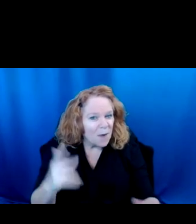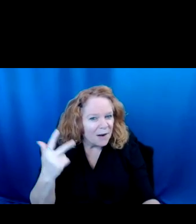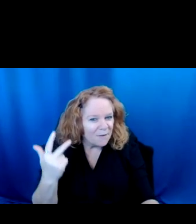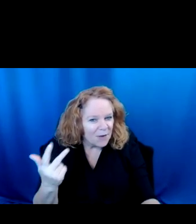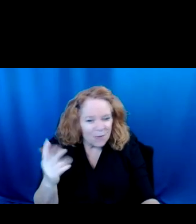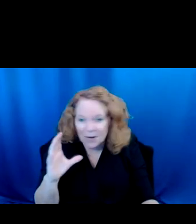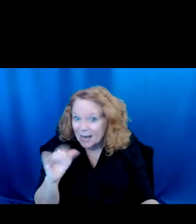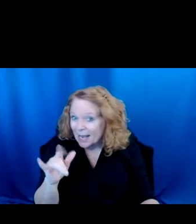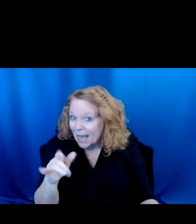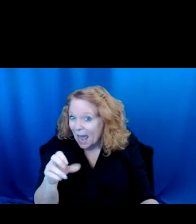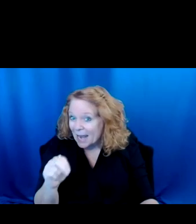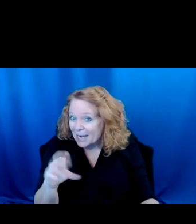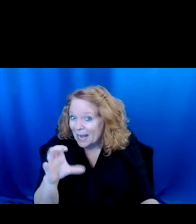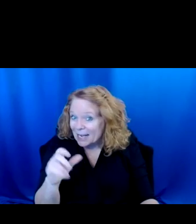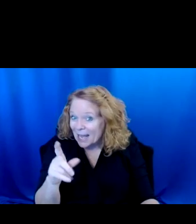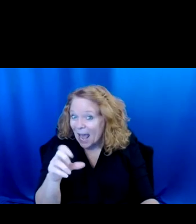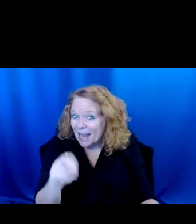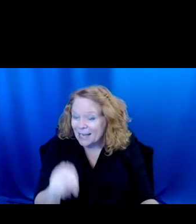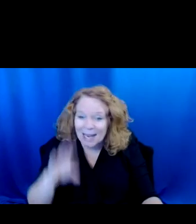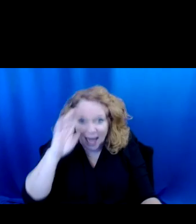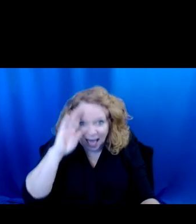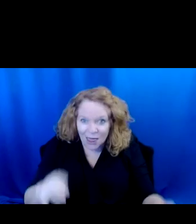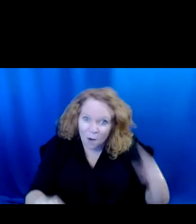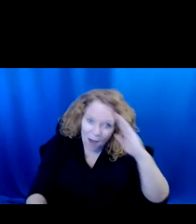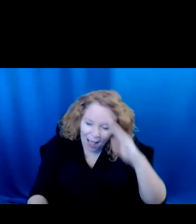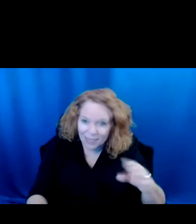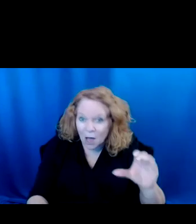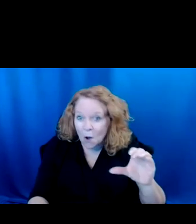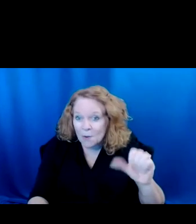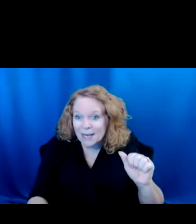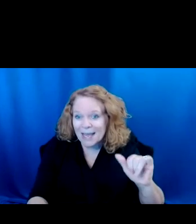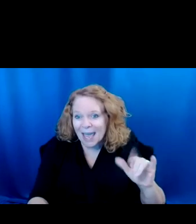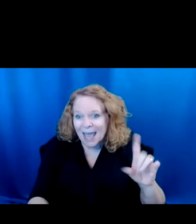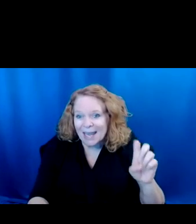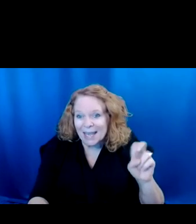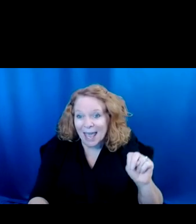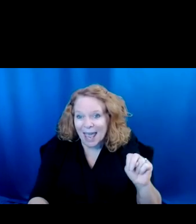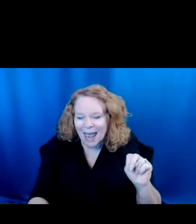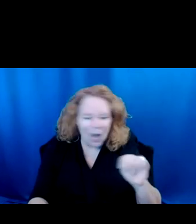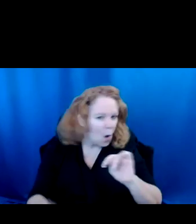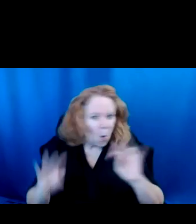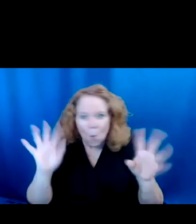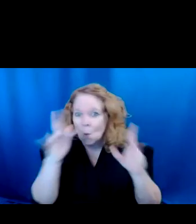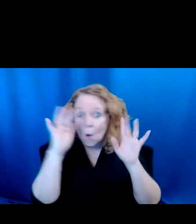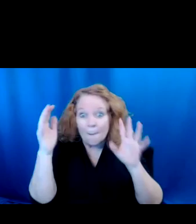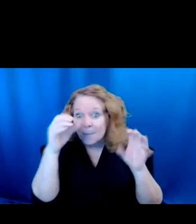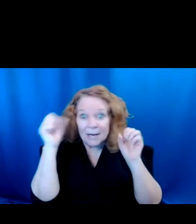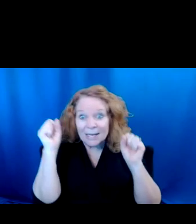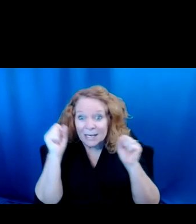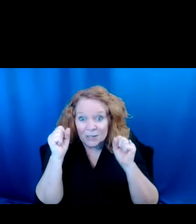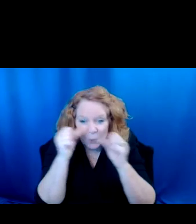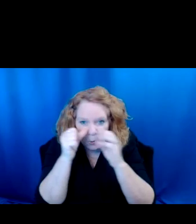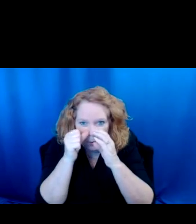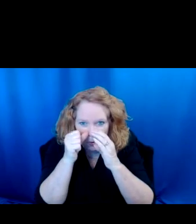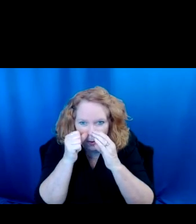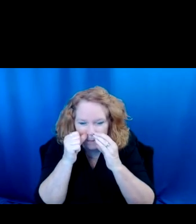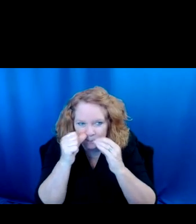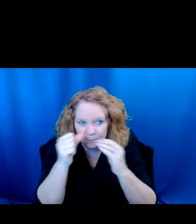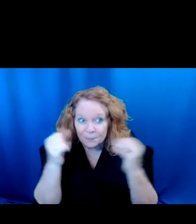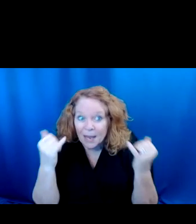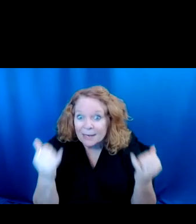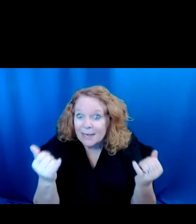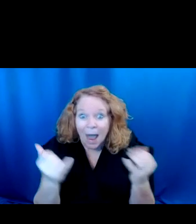1 and a 2 and a wonderful 3. A Caden, Caden, hello, hello, hello, Caden. Whoopity-doo! And now I've got the